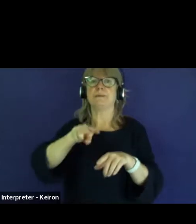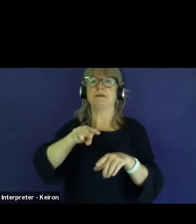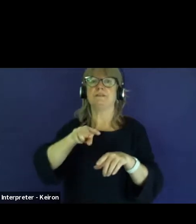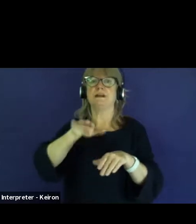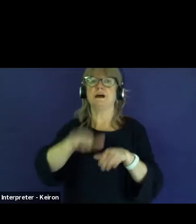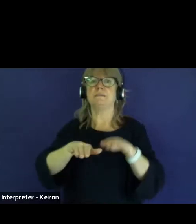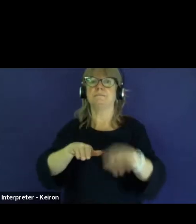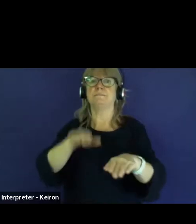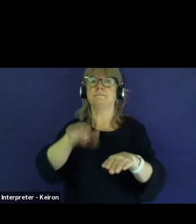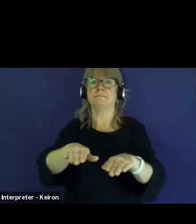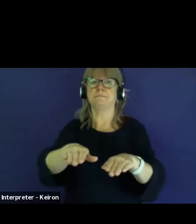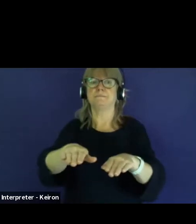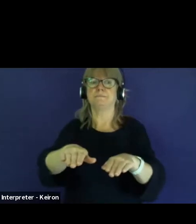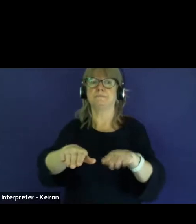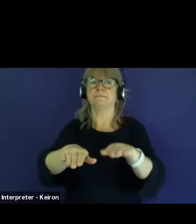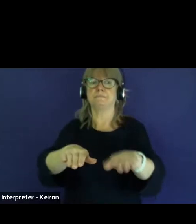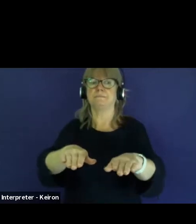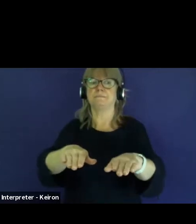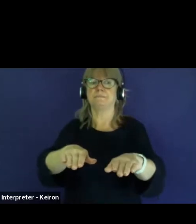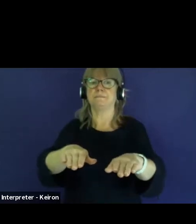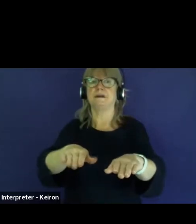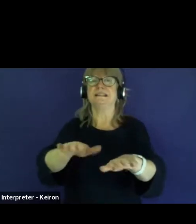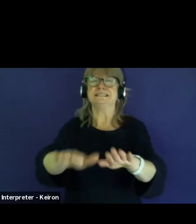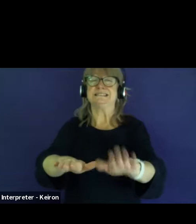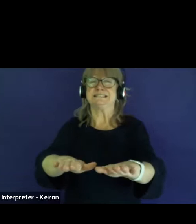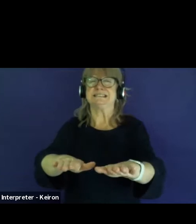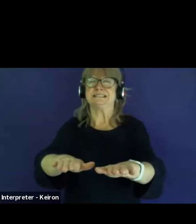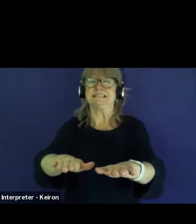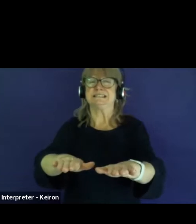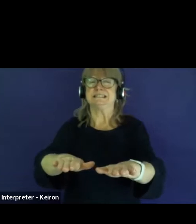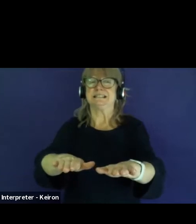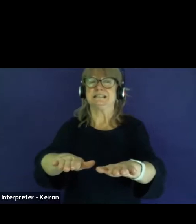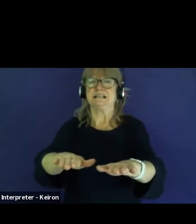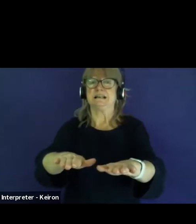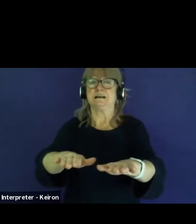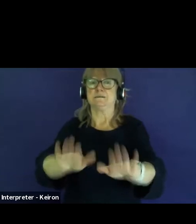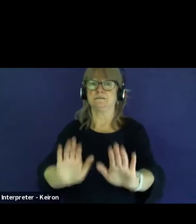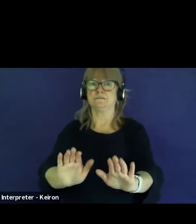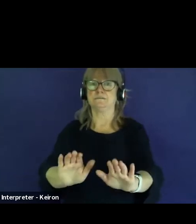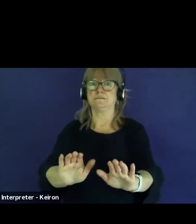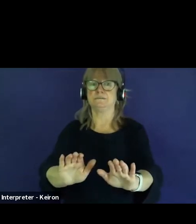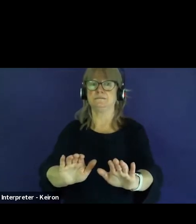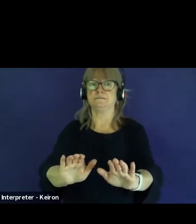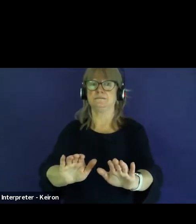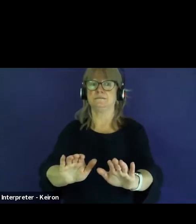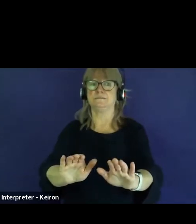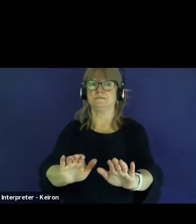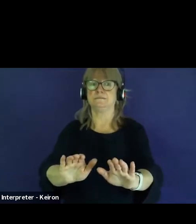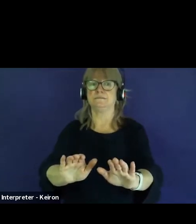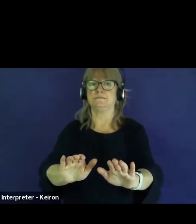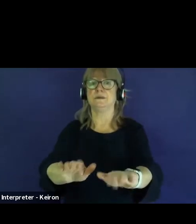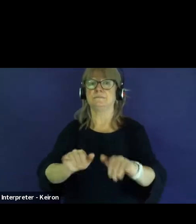out away from our body. Once we've got as far as we can, we drop our hips and come back to that starting